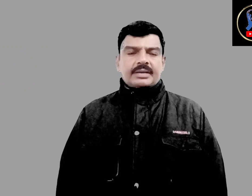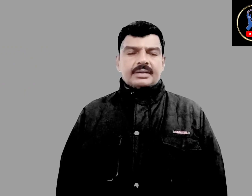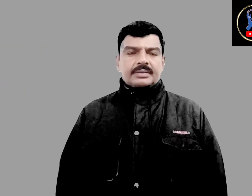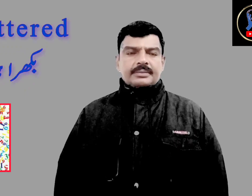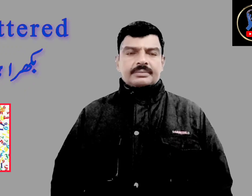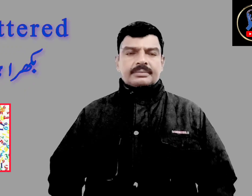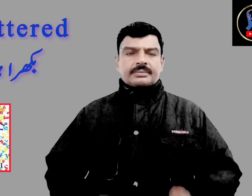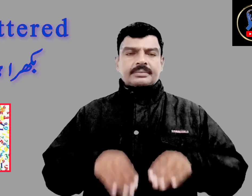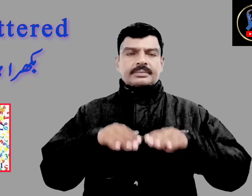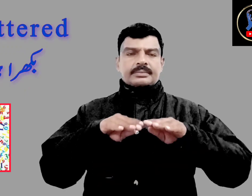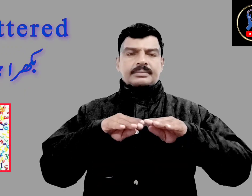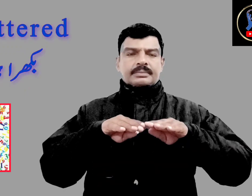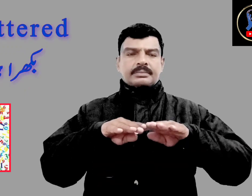scattered,